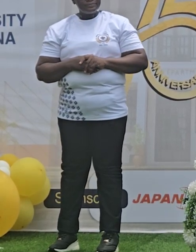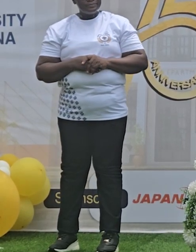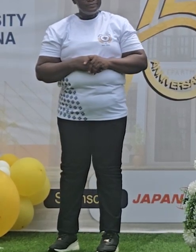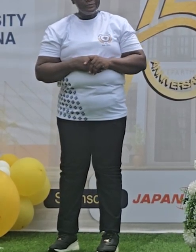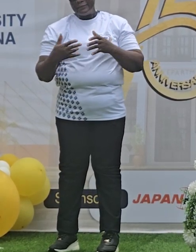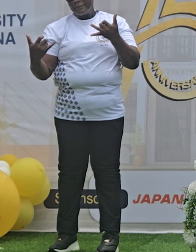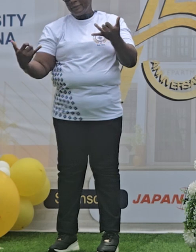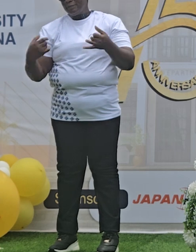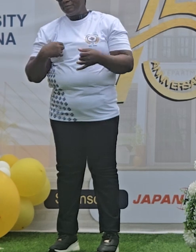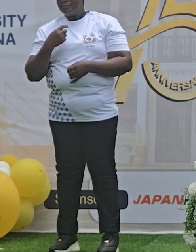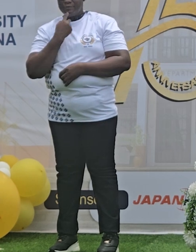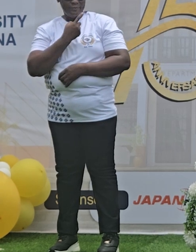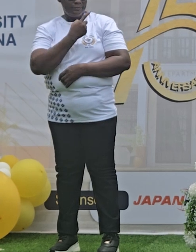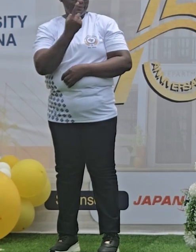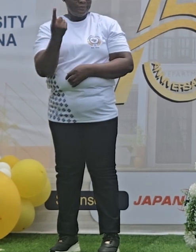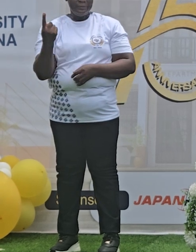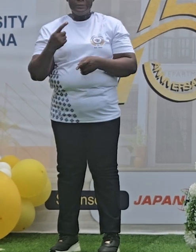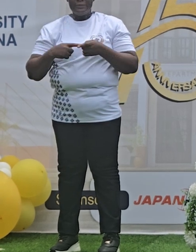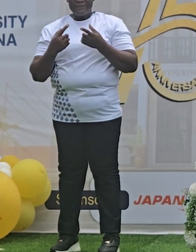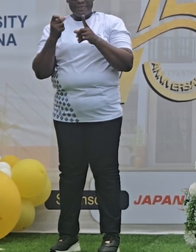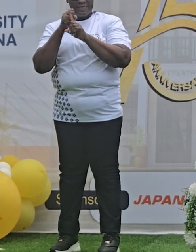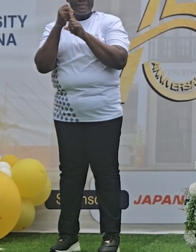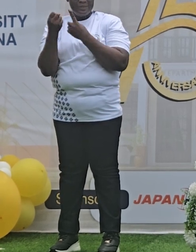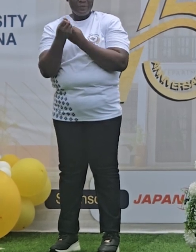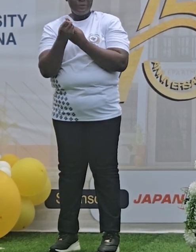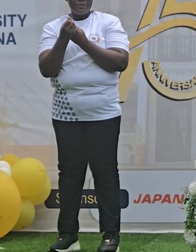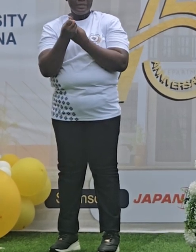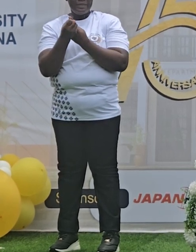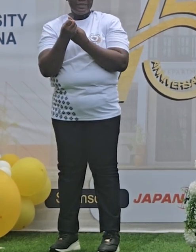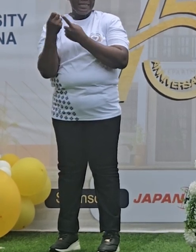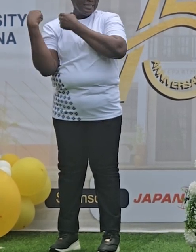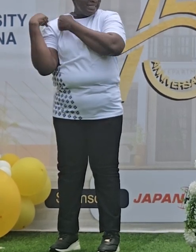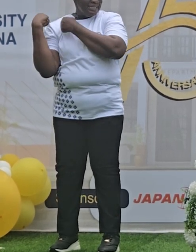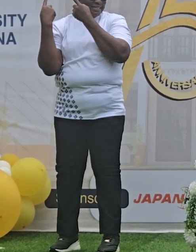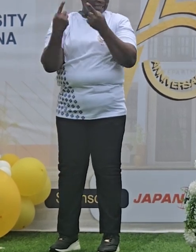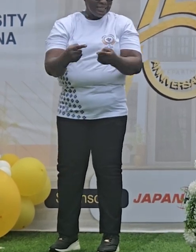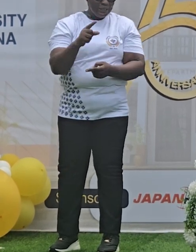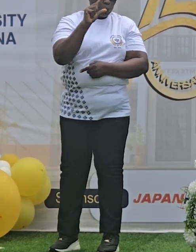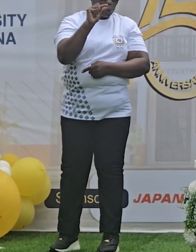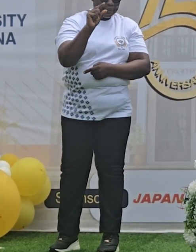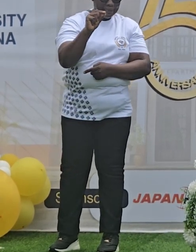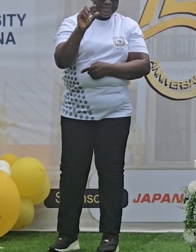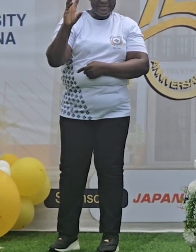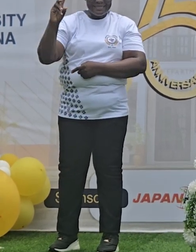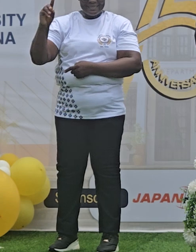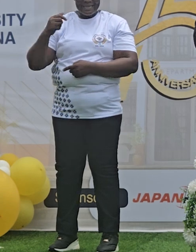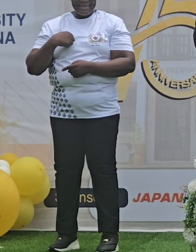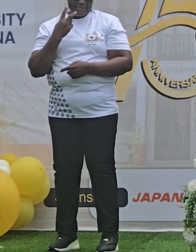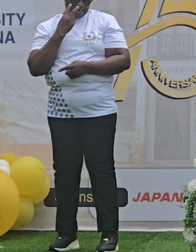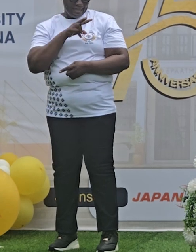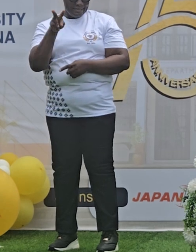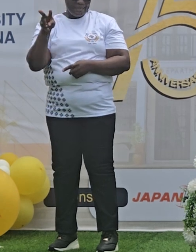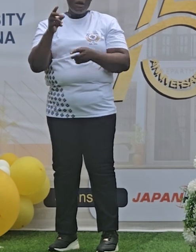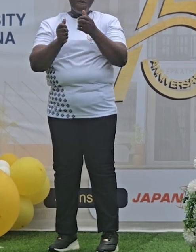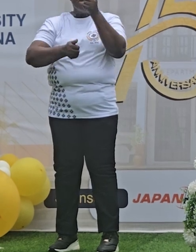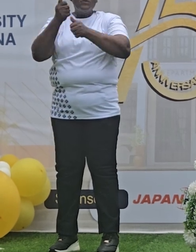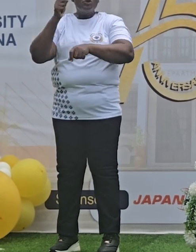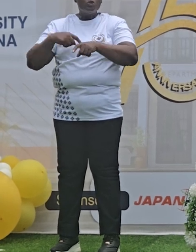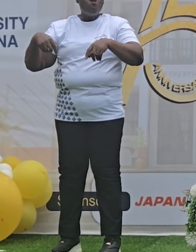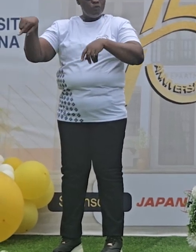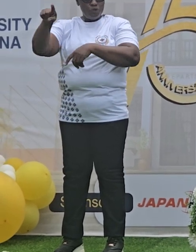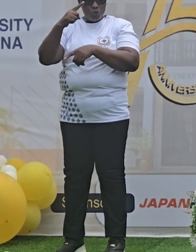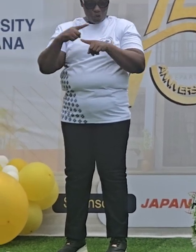Let me now turn to the situation since 2016, as I see it, most of which we